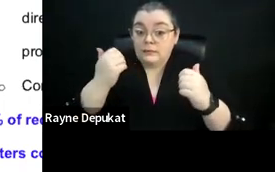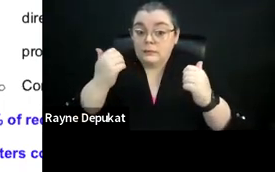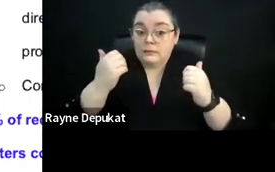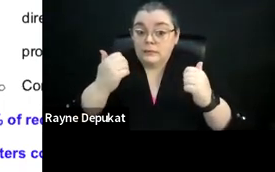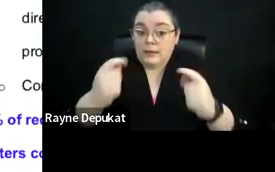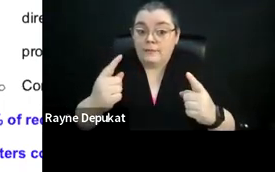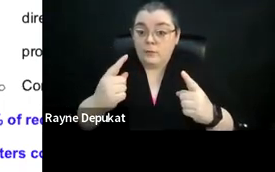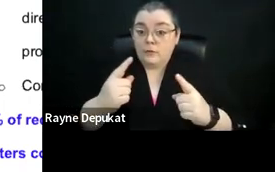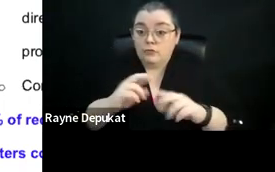Good.